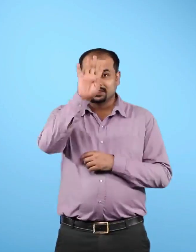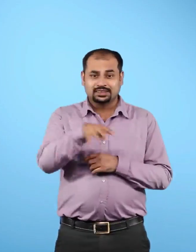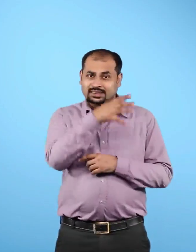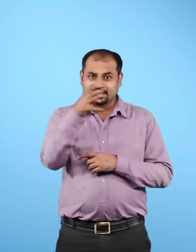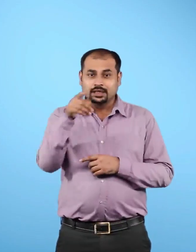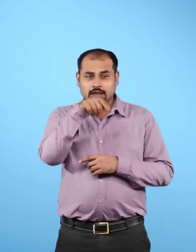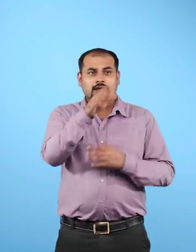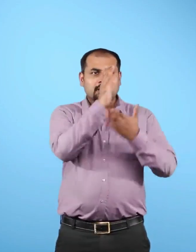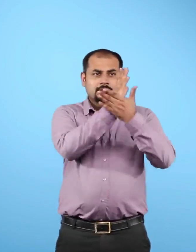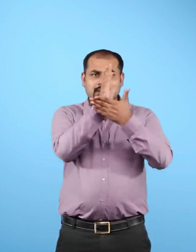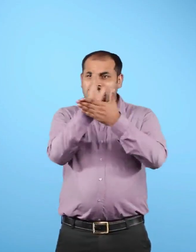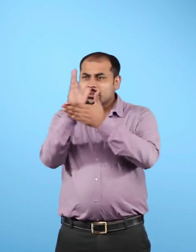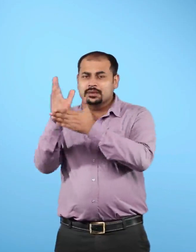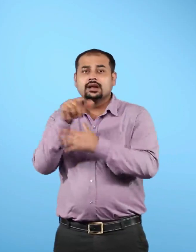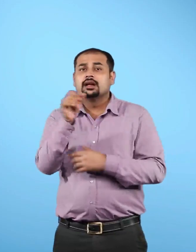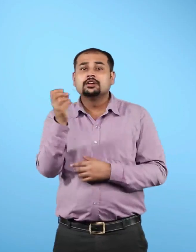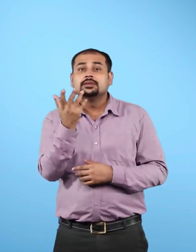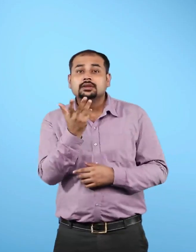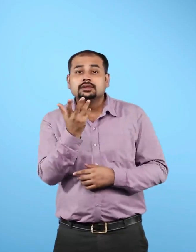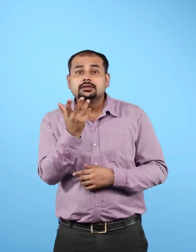What part of the sheet is this?